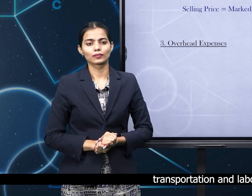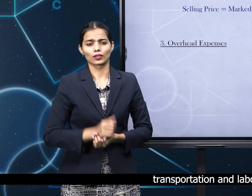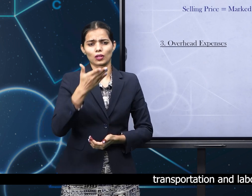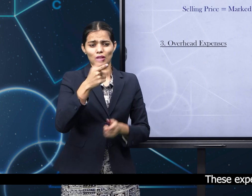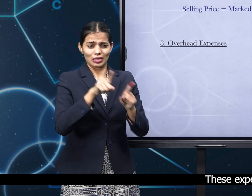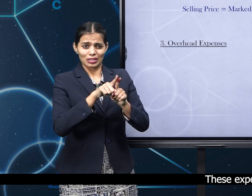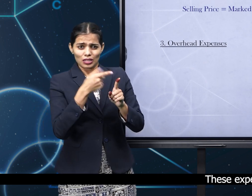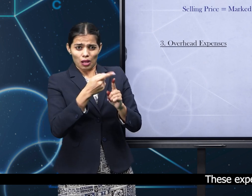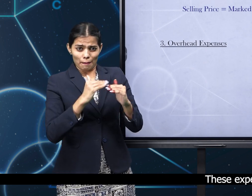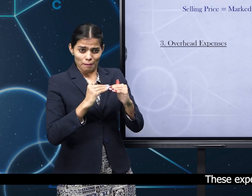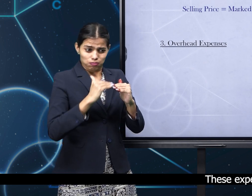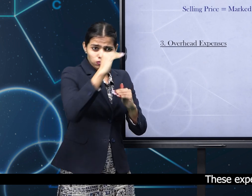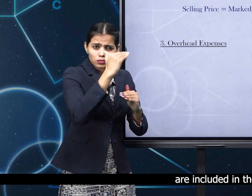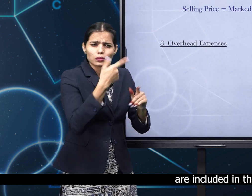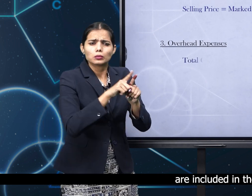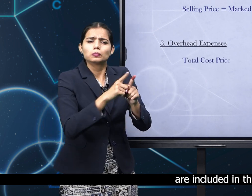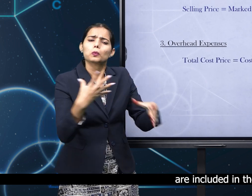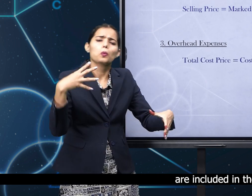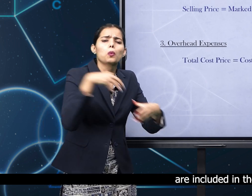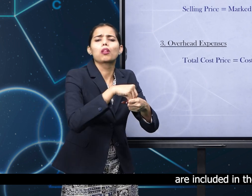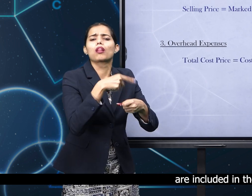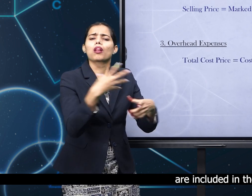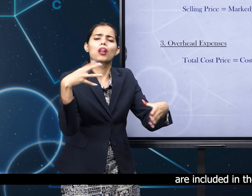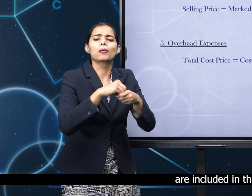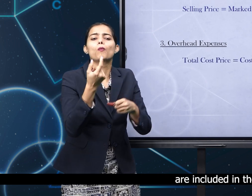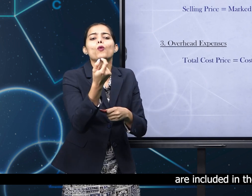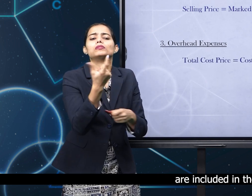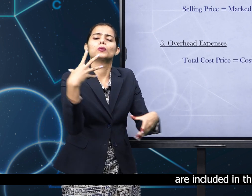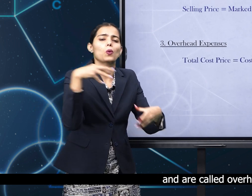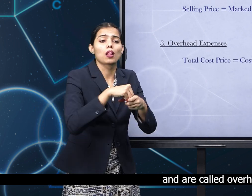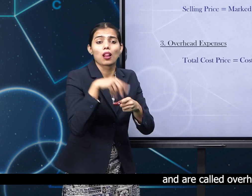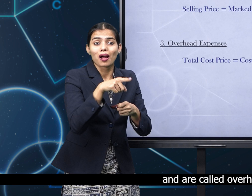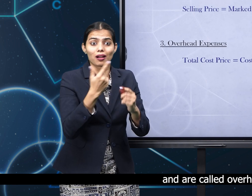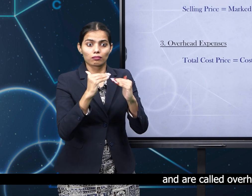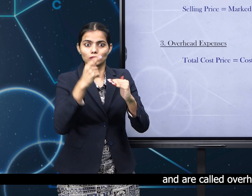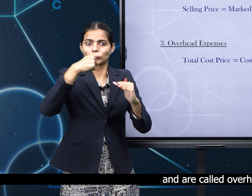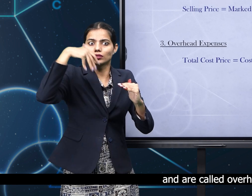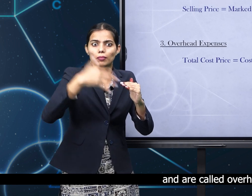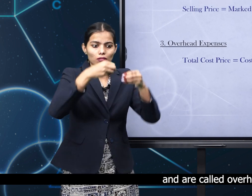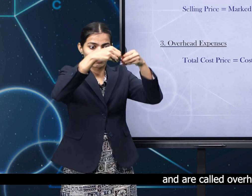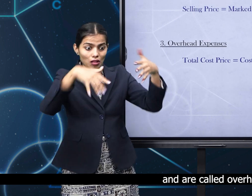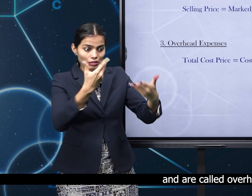These expenses are included in the cost price and are called overhead expenses.